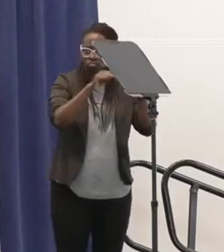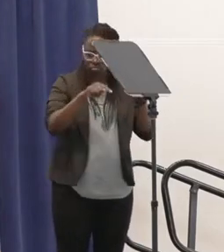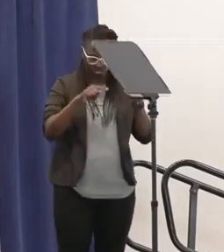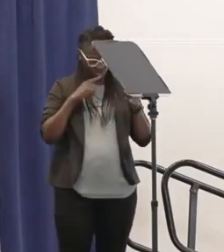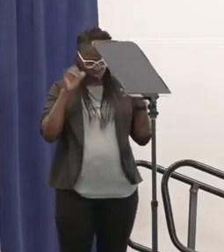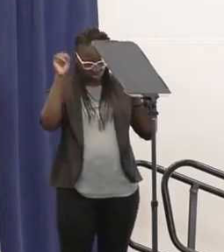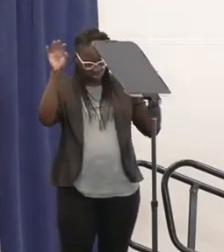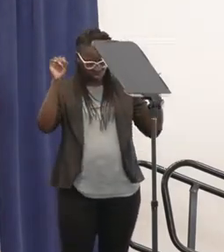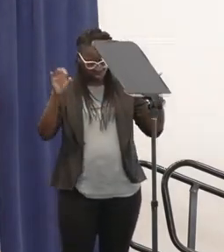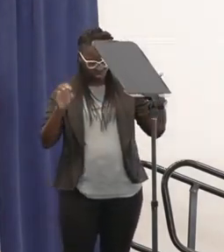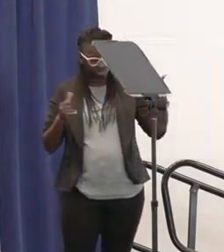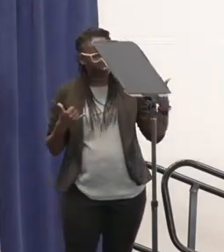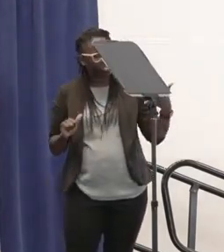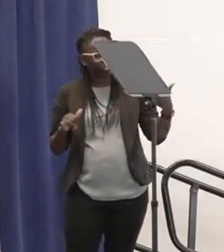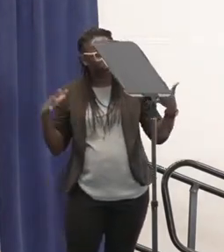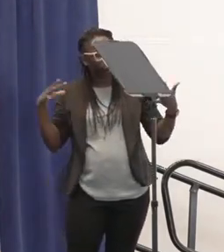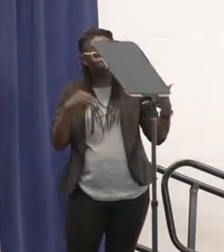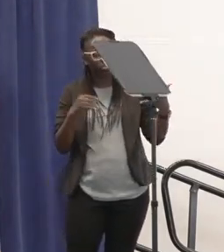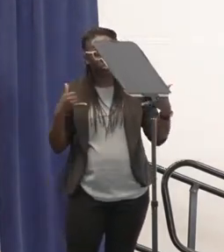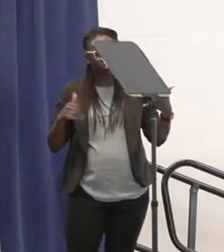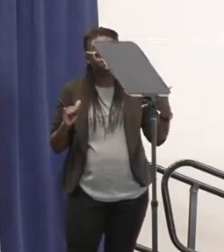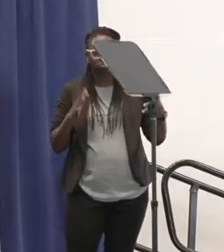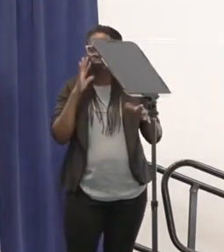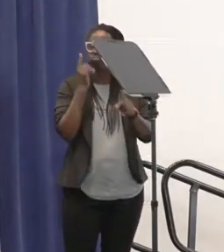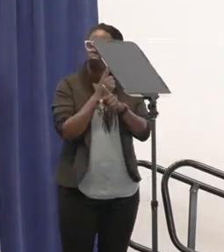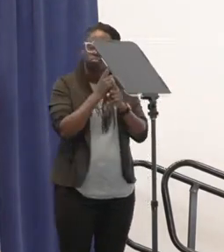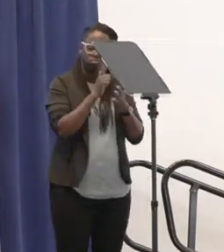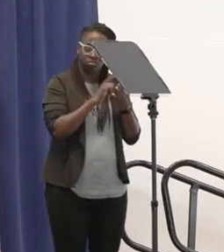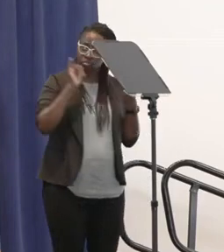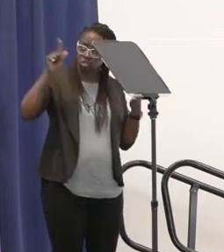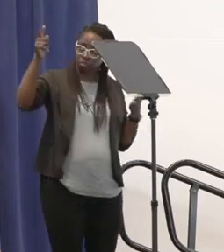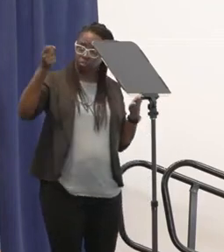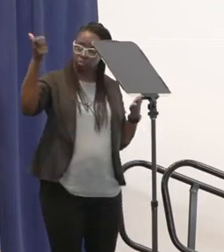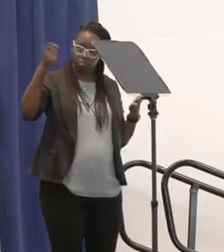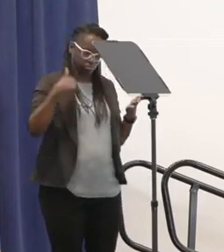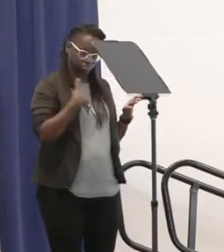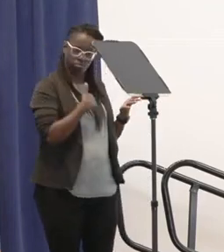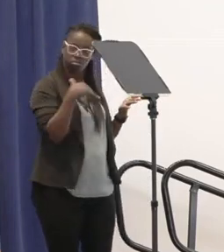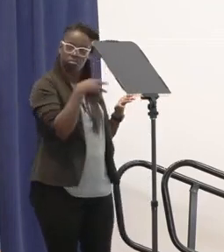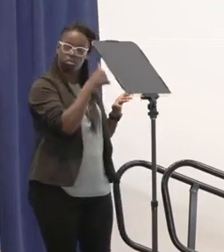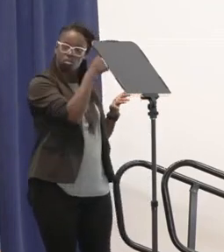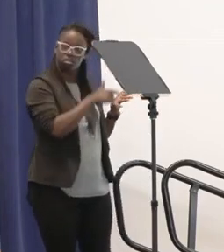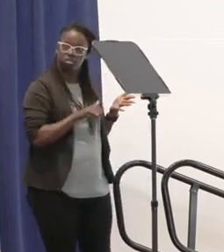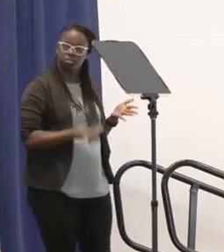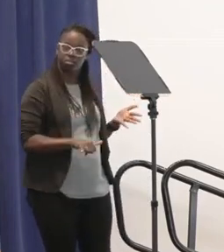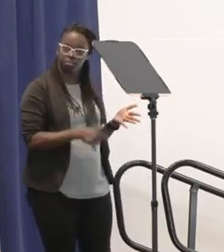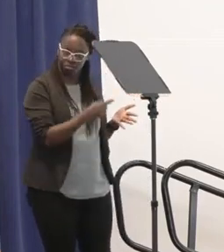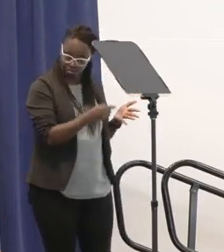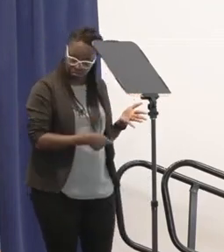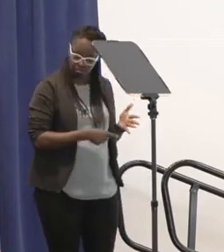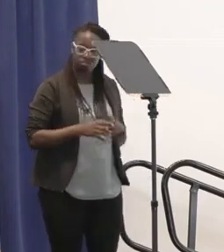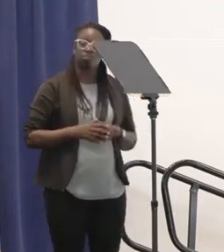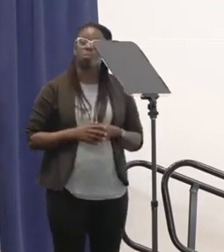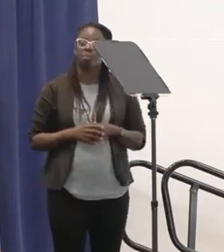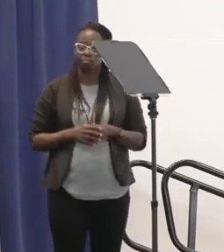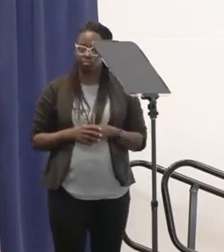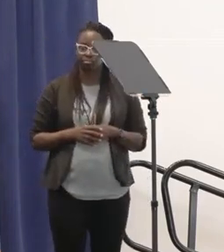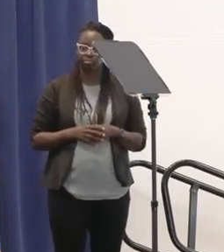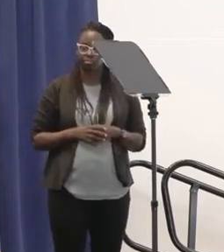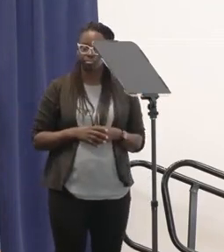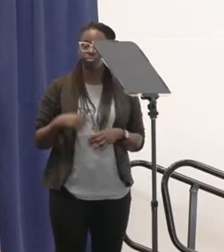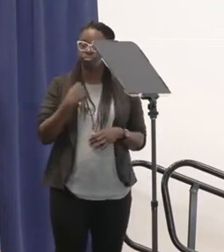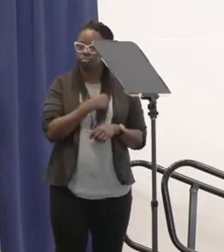they are critical to ensuring our schools and our economy and our society are functioning, of course, and